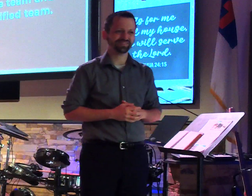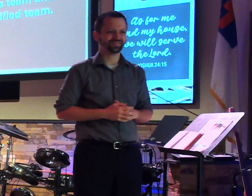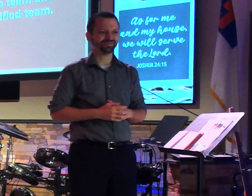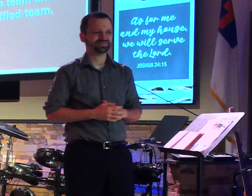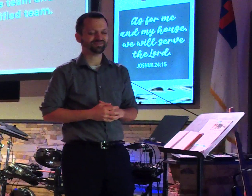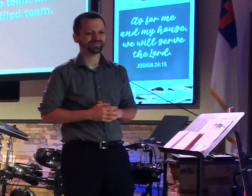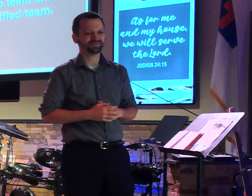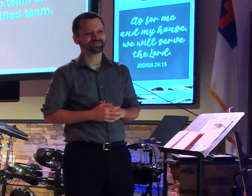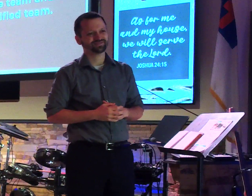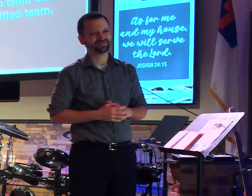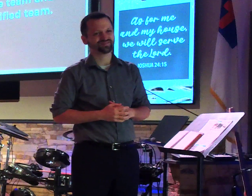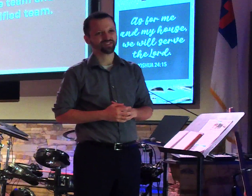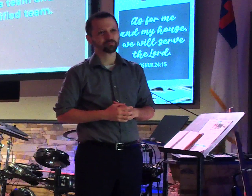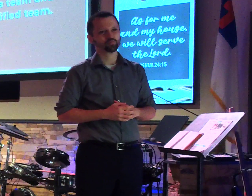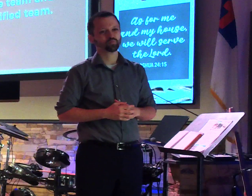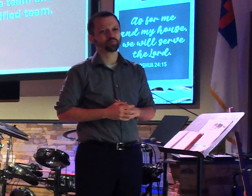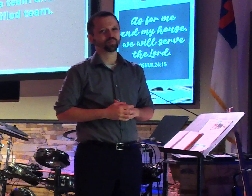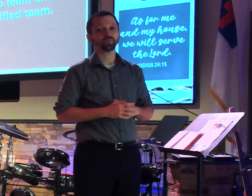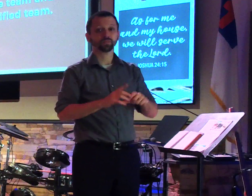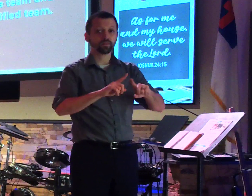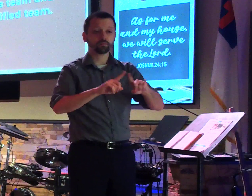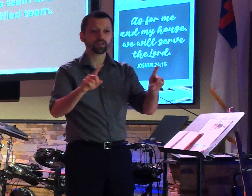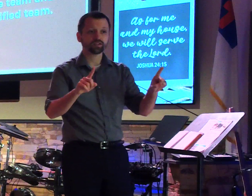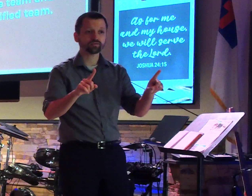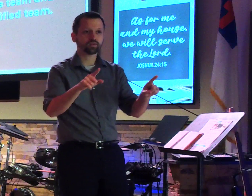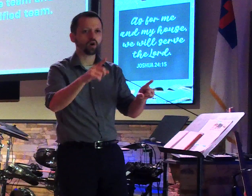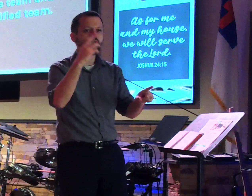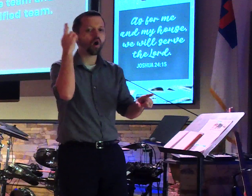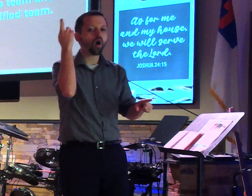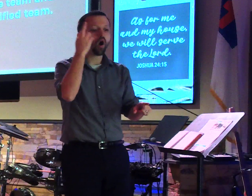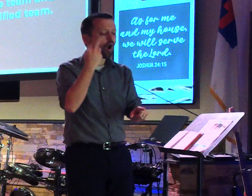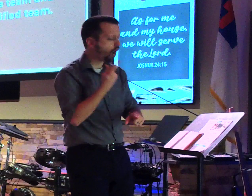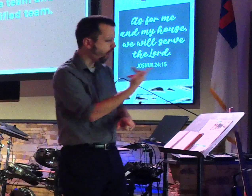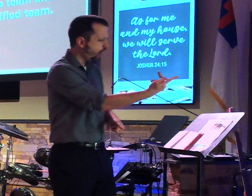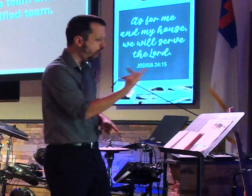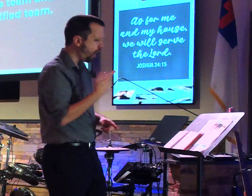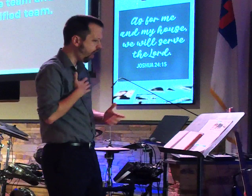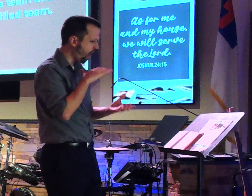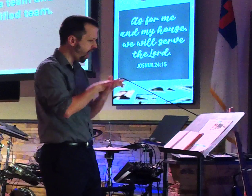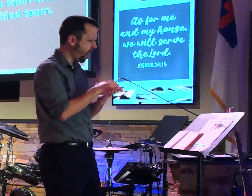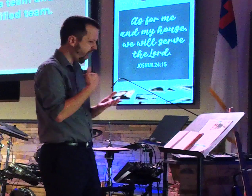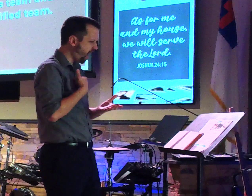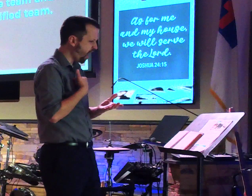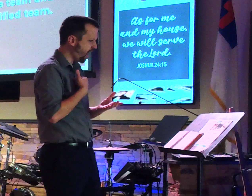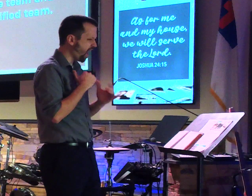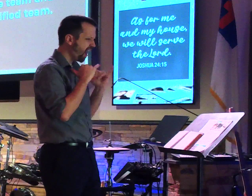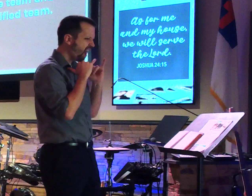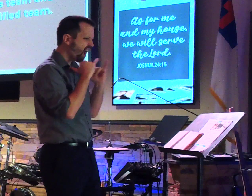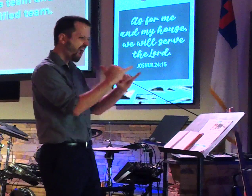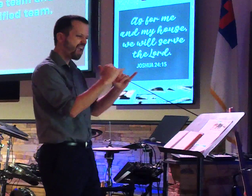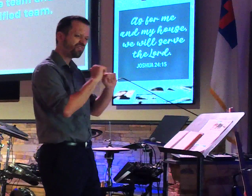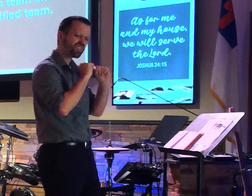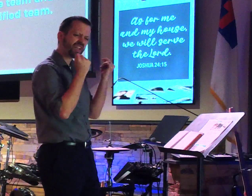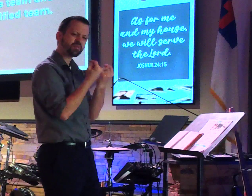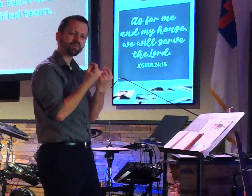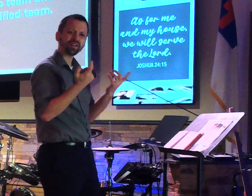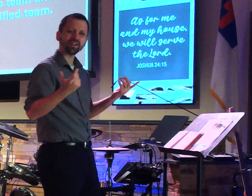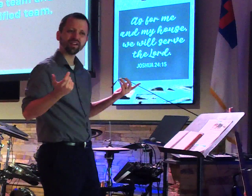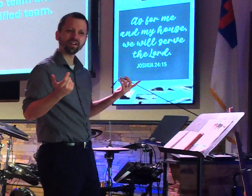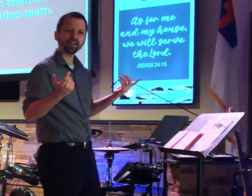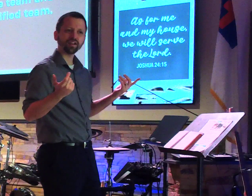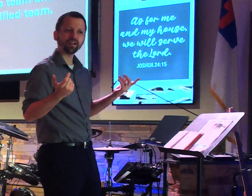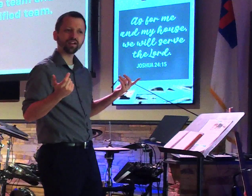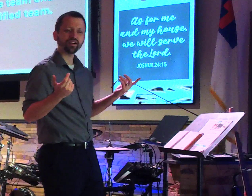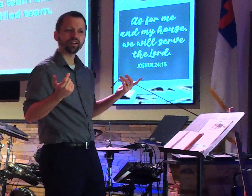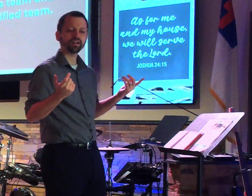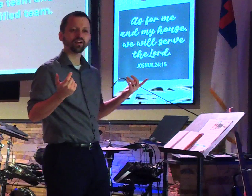But it's a great day when you realize, no, we're on the same team. You say, Pastor Dan, why do